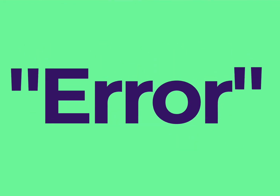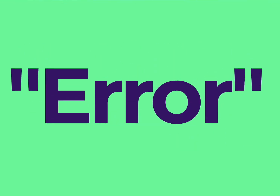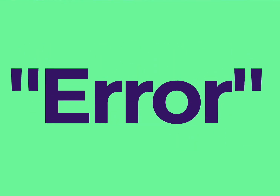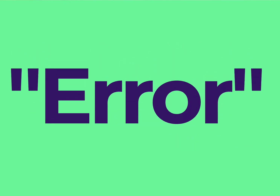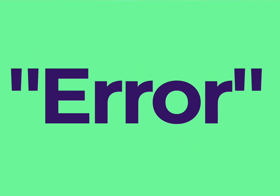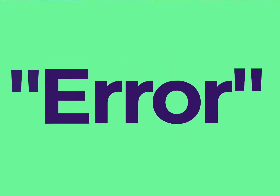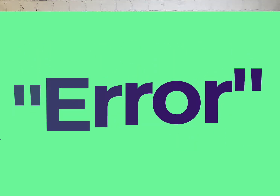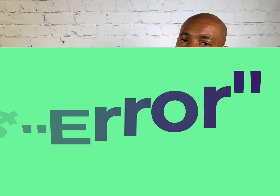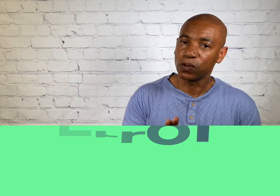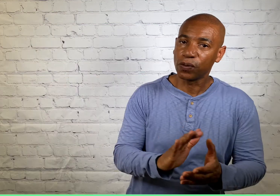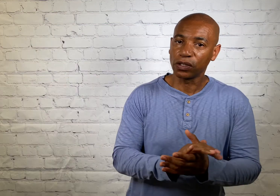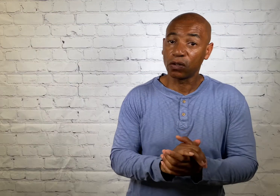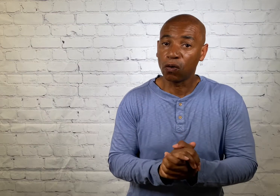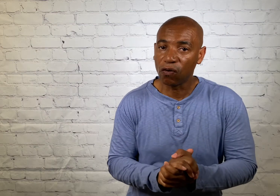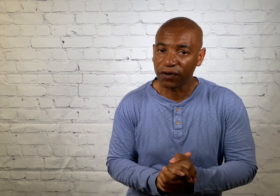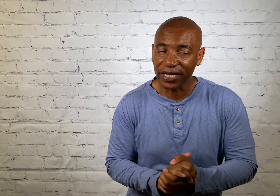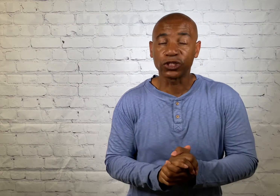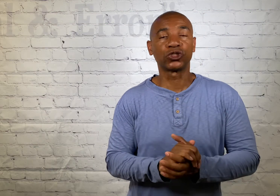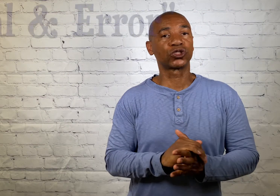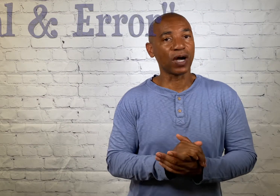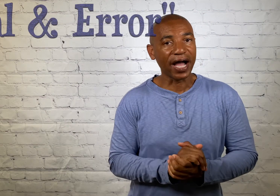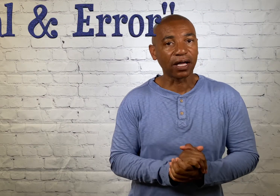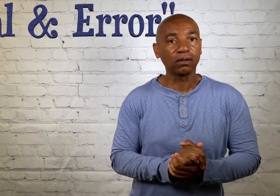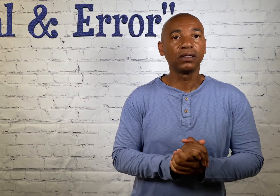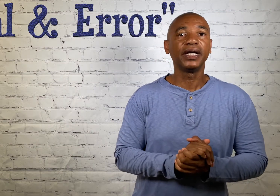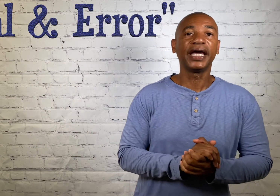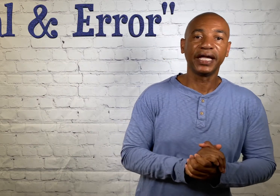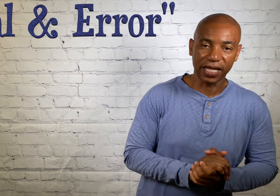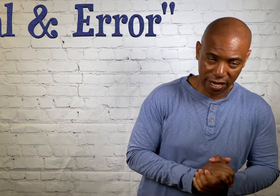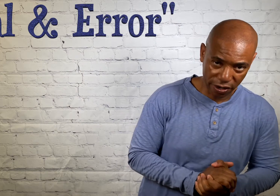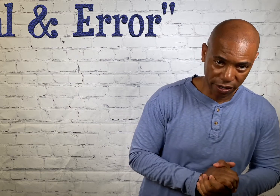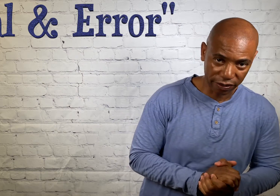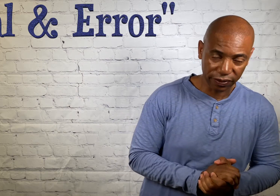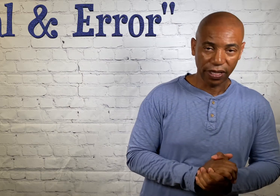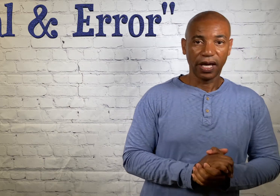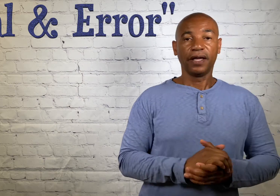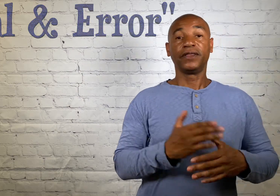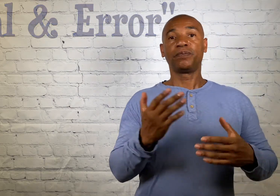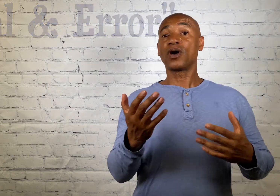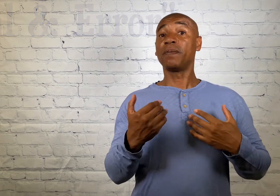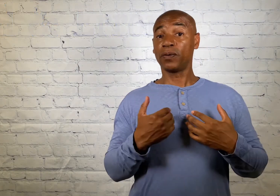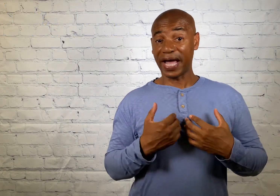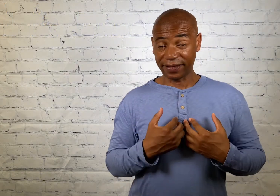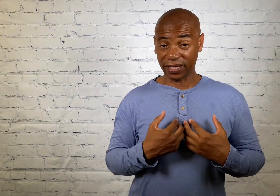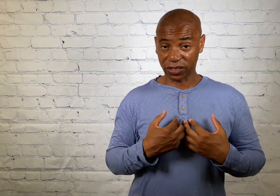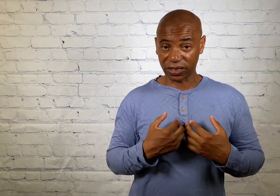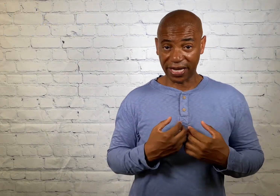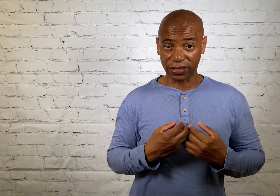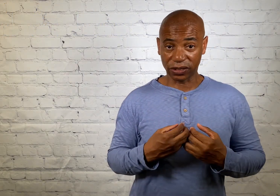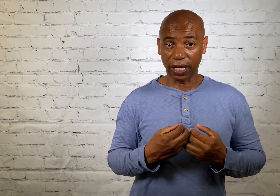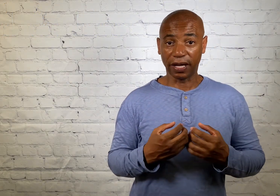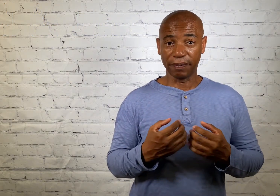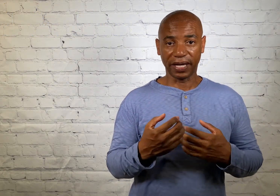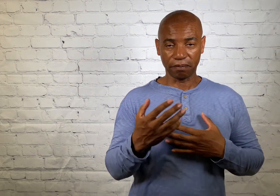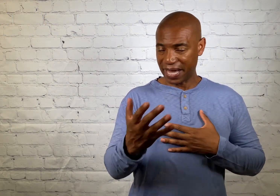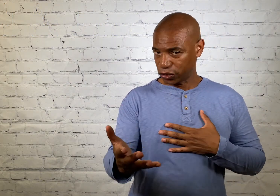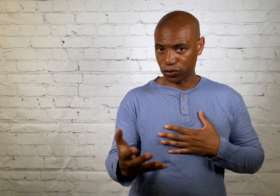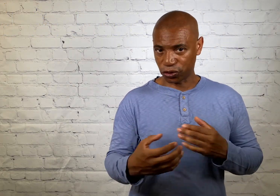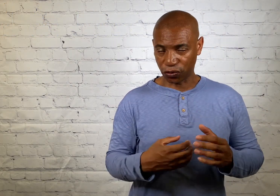All right, the next word we're going to go over is trial and error. The proper way, I think, to sign this, and my tutor showed me